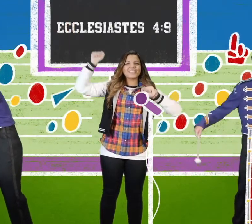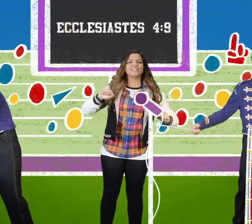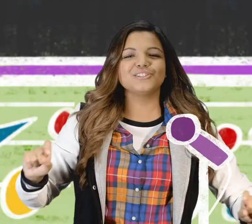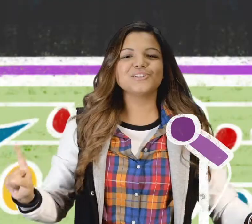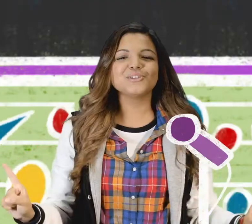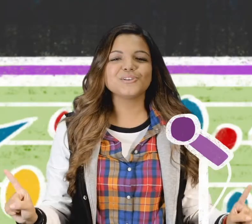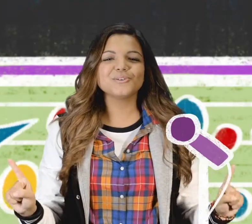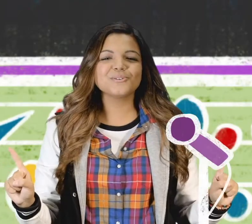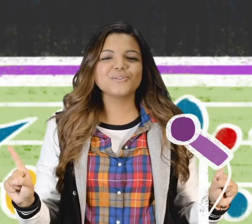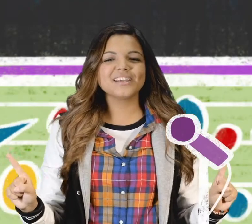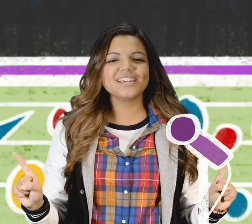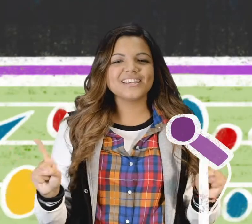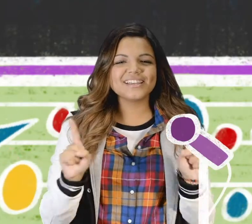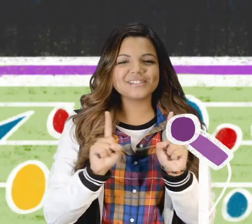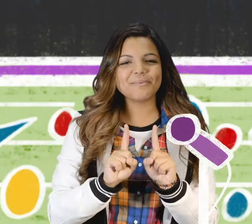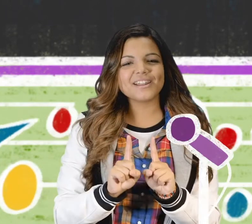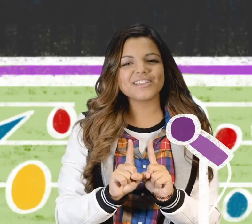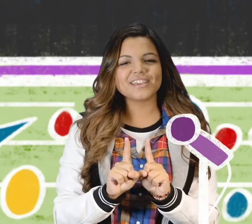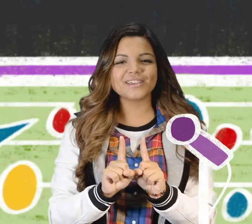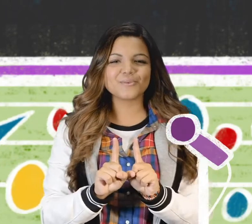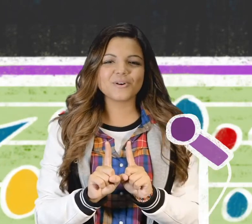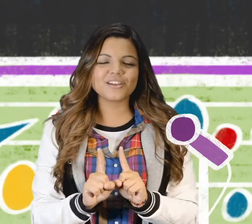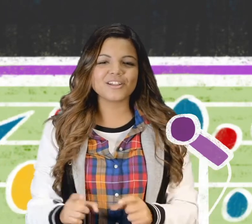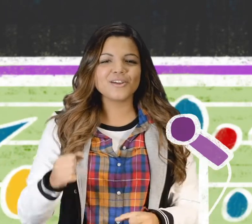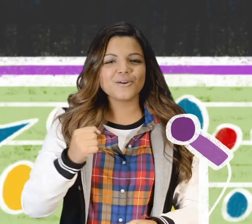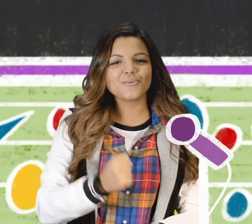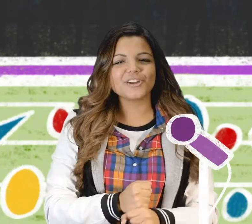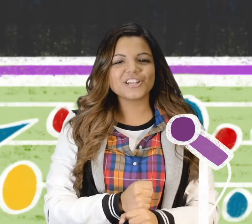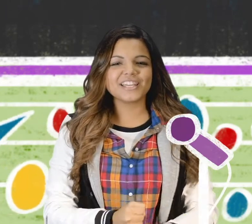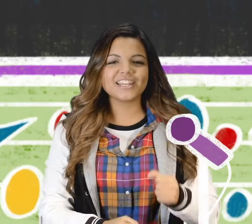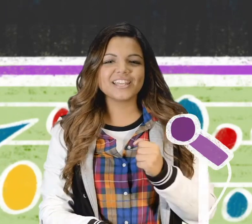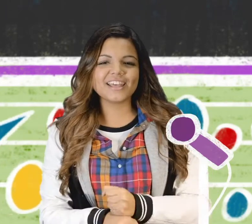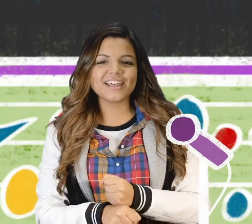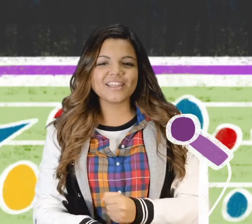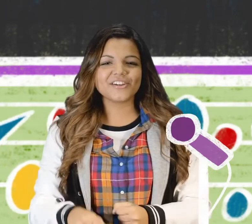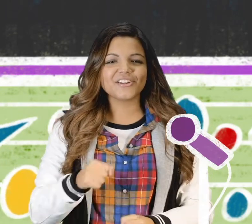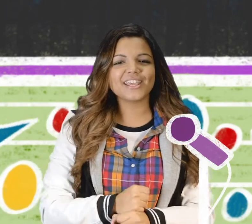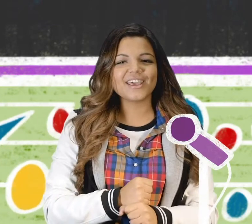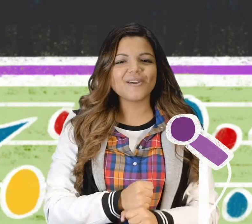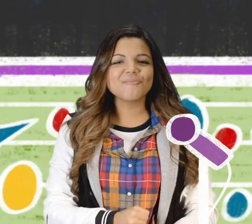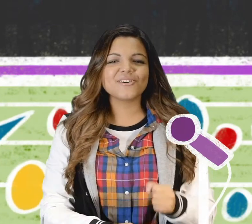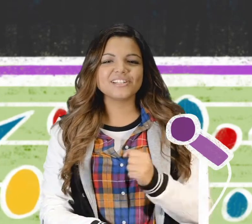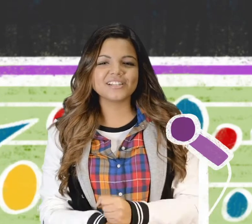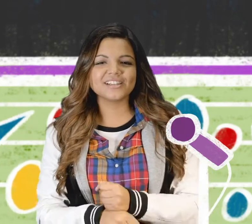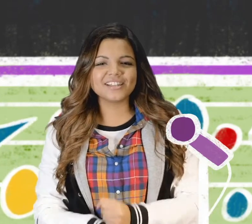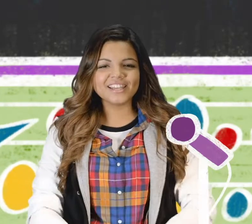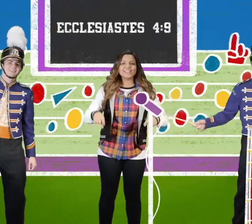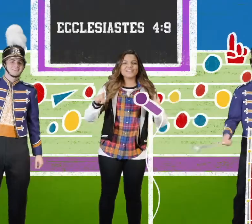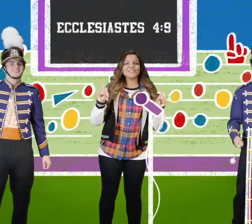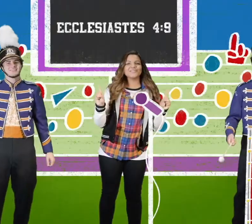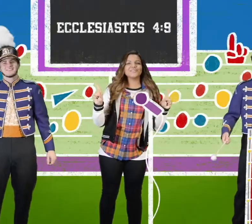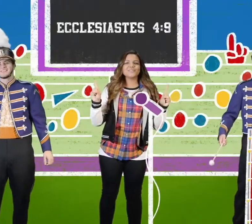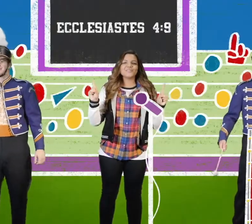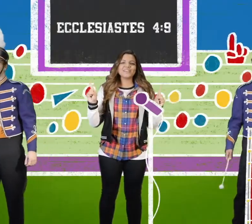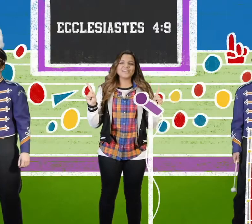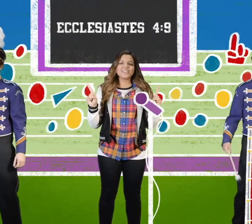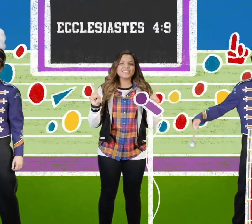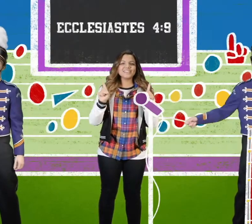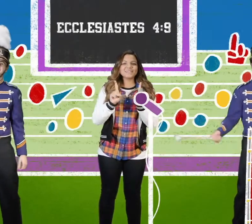4:9. Two is better than one. Working together to get more done. Two is